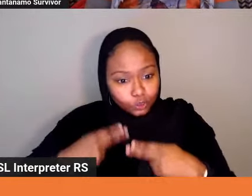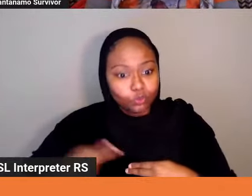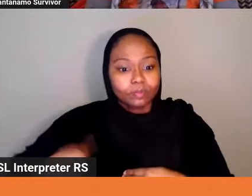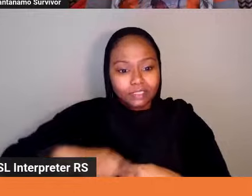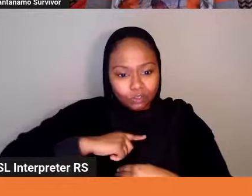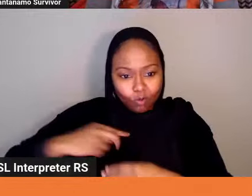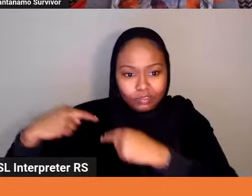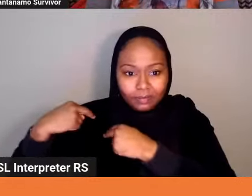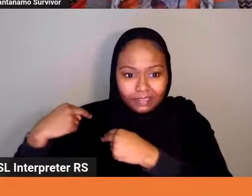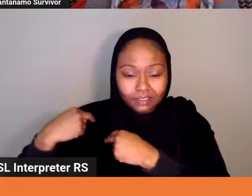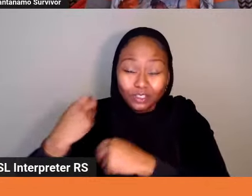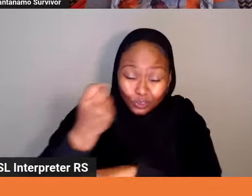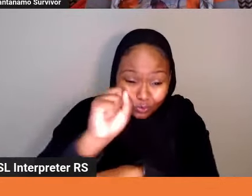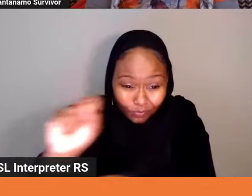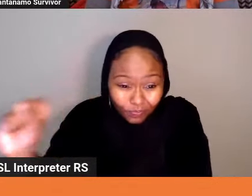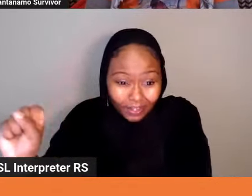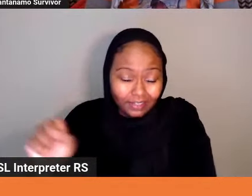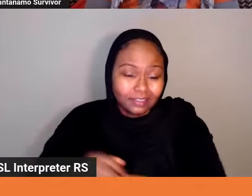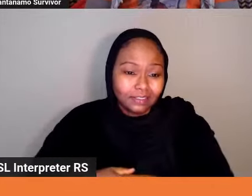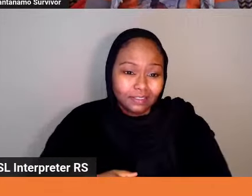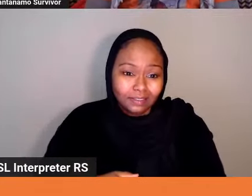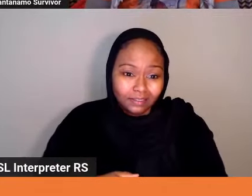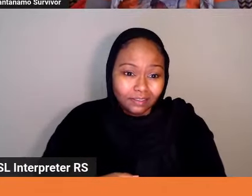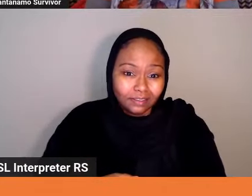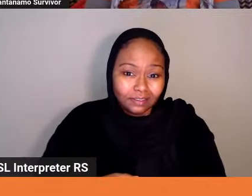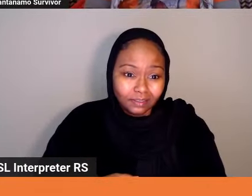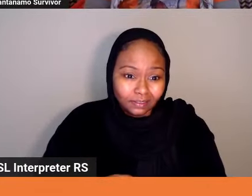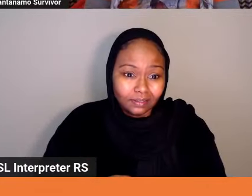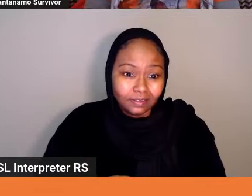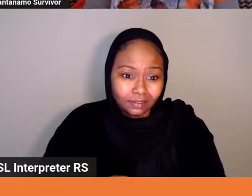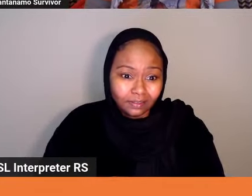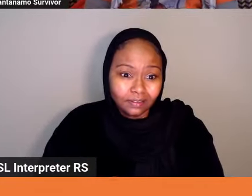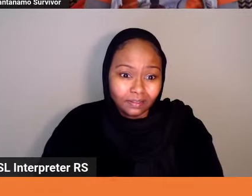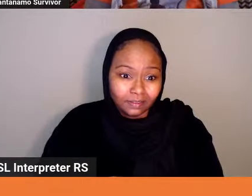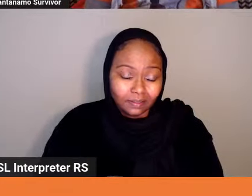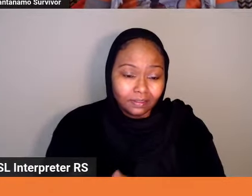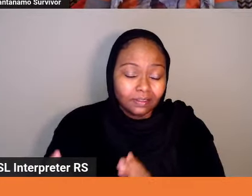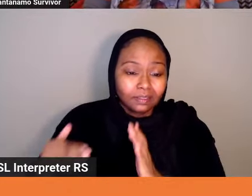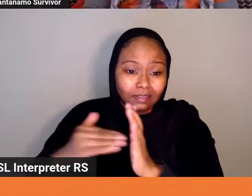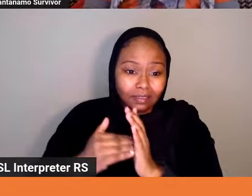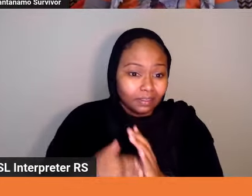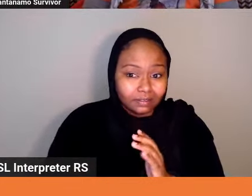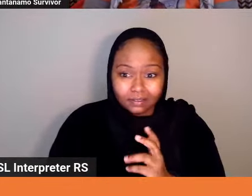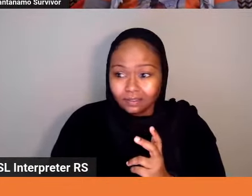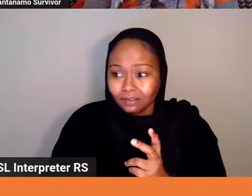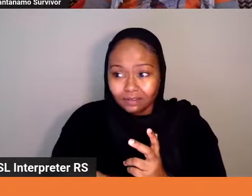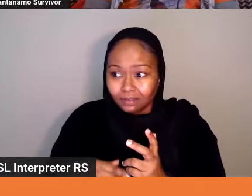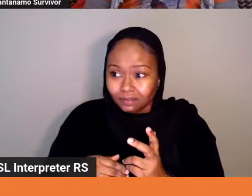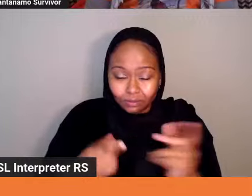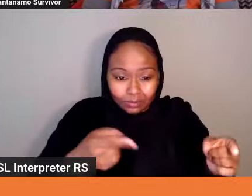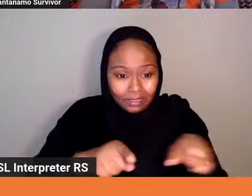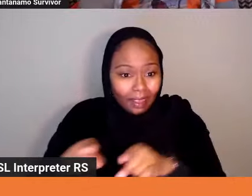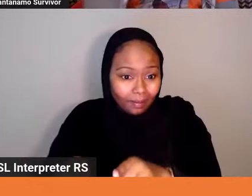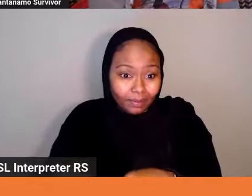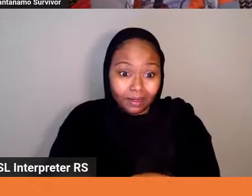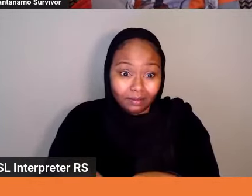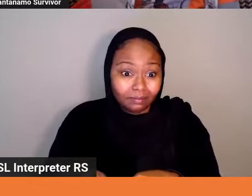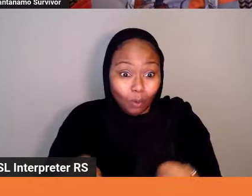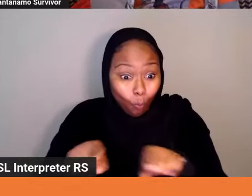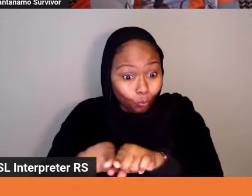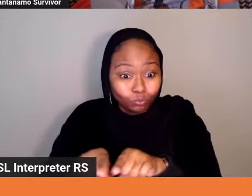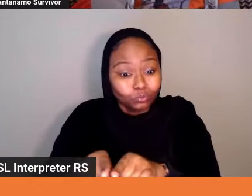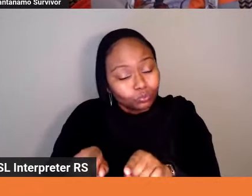and speak out, and especially we depend on those lawyers, experts in the field.